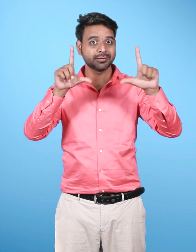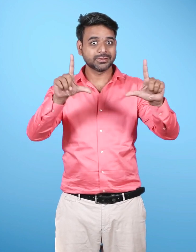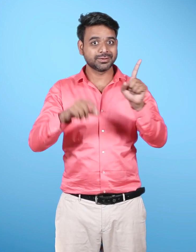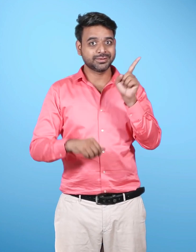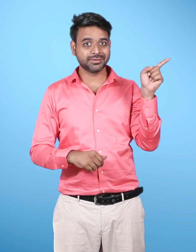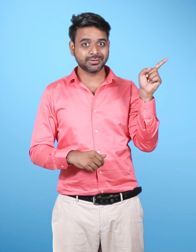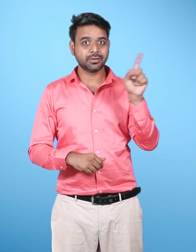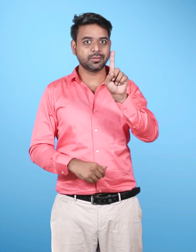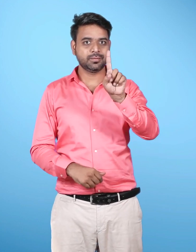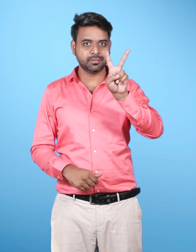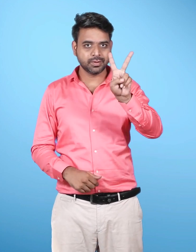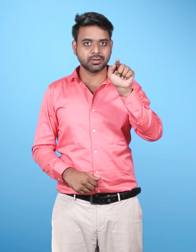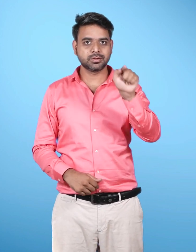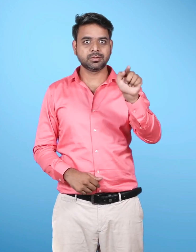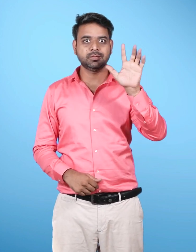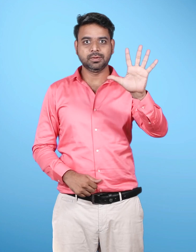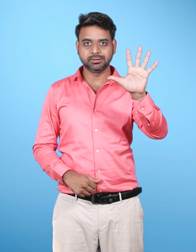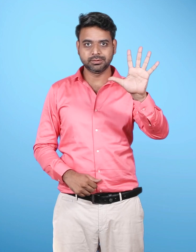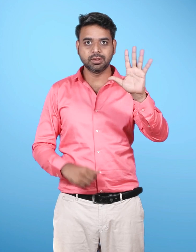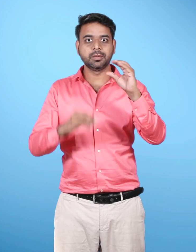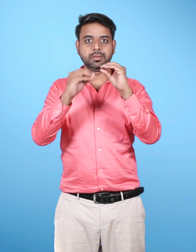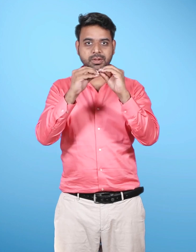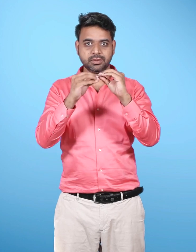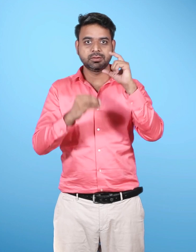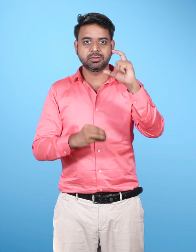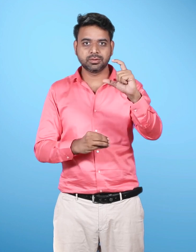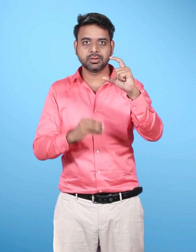figure 12.5b, c, d and e?